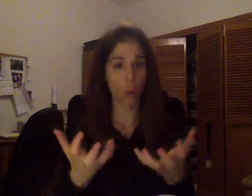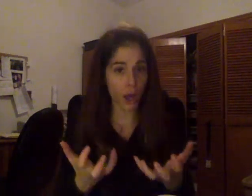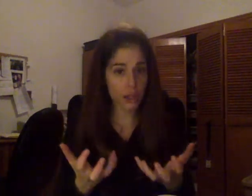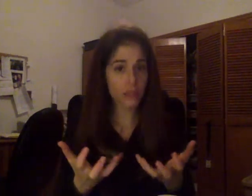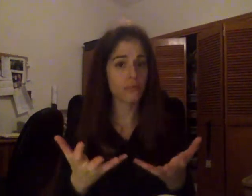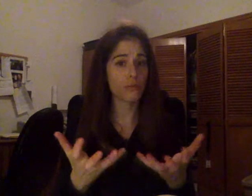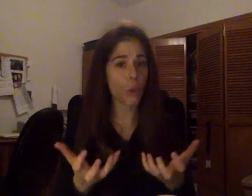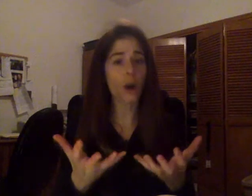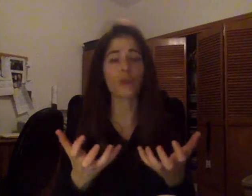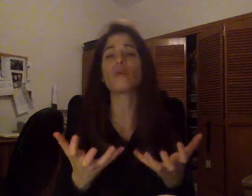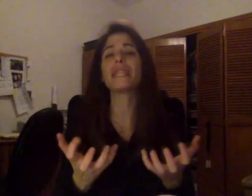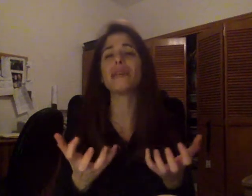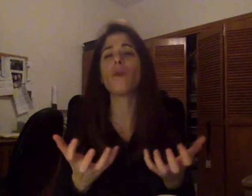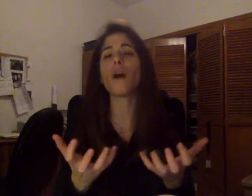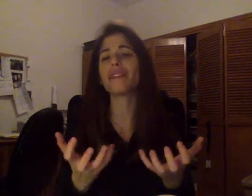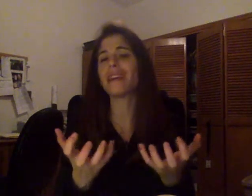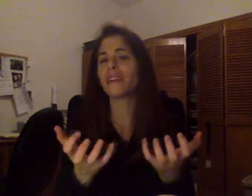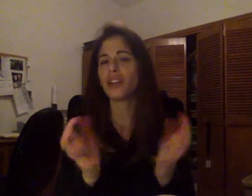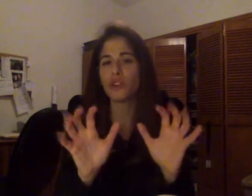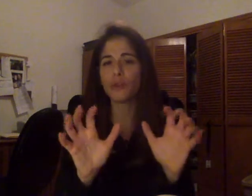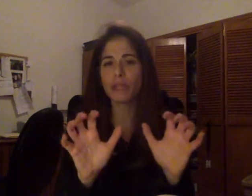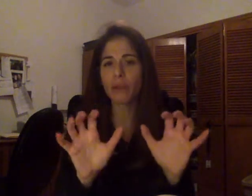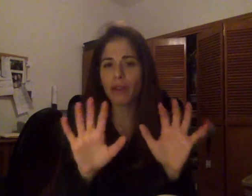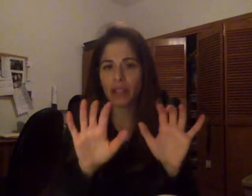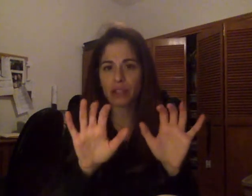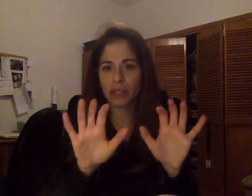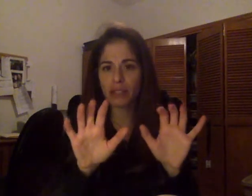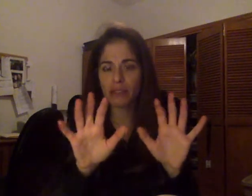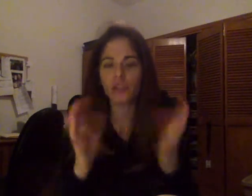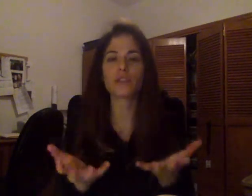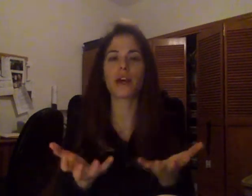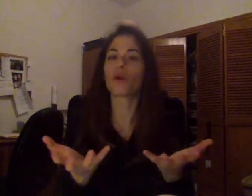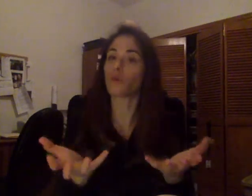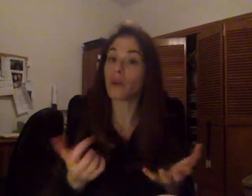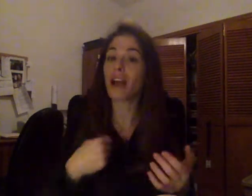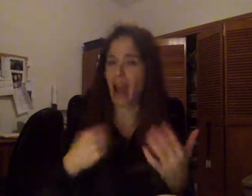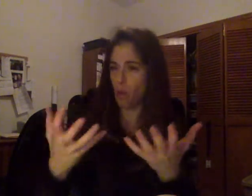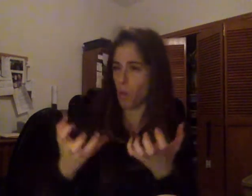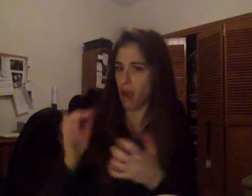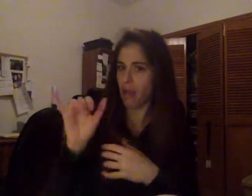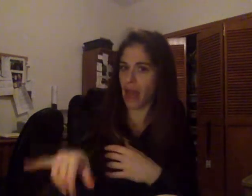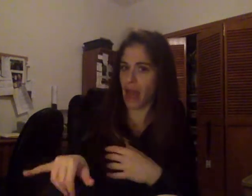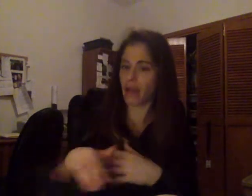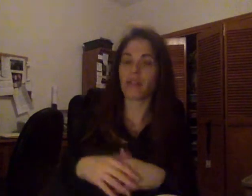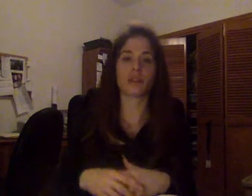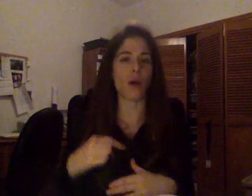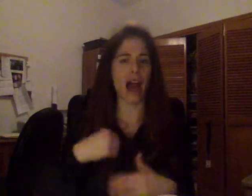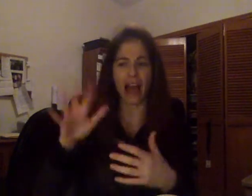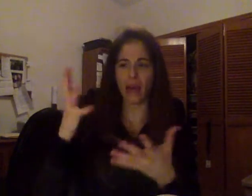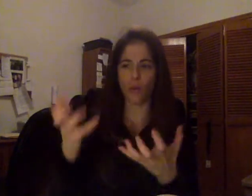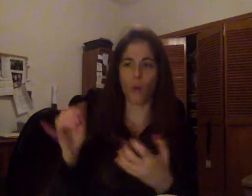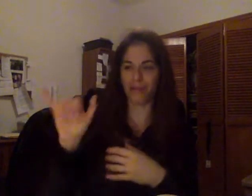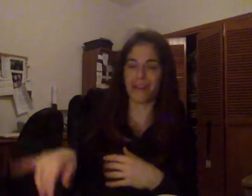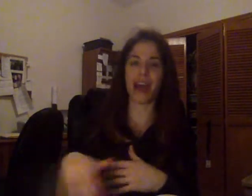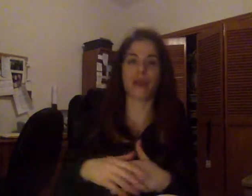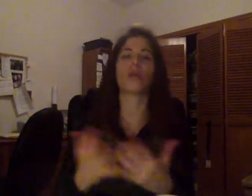Want, really want, like you really want that, so these fingers do that, or so I want that, or I